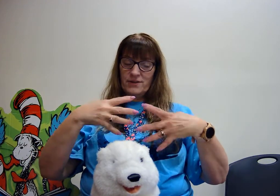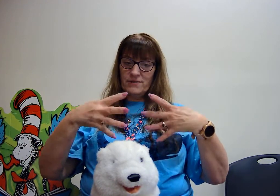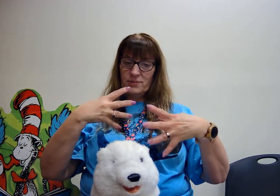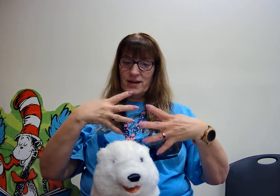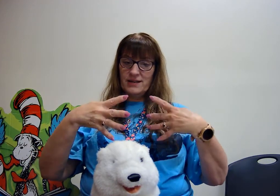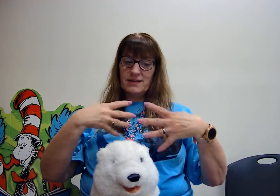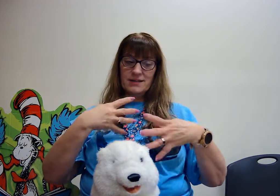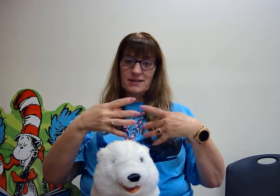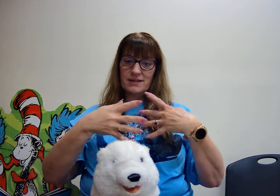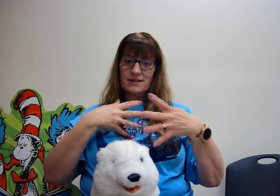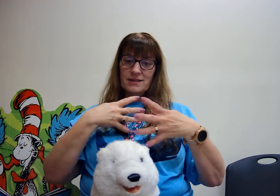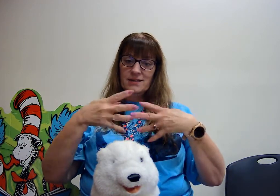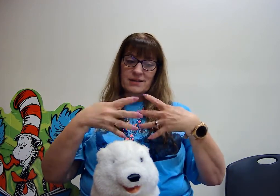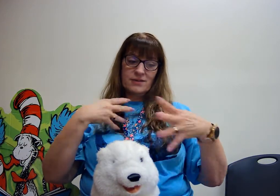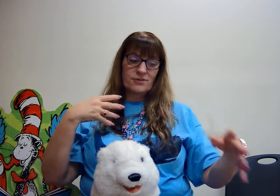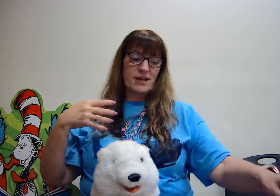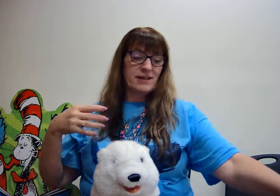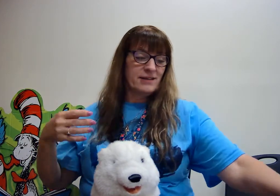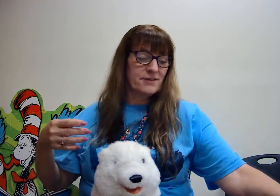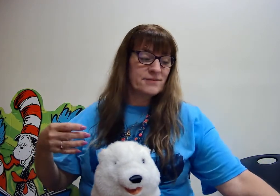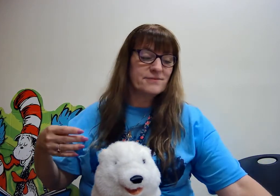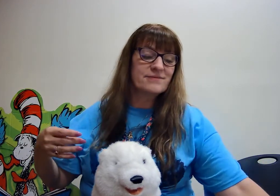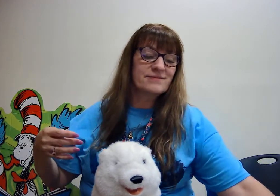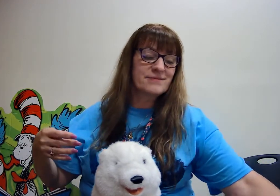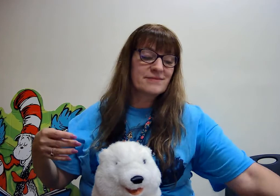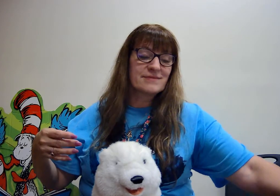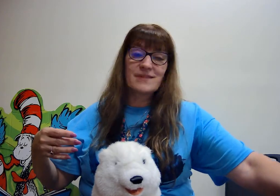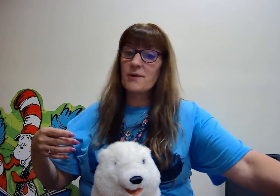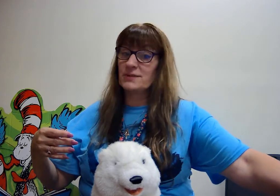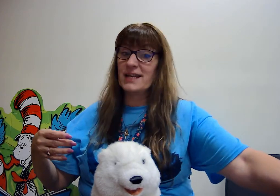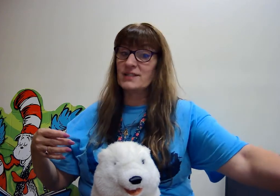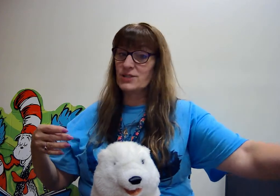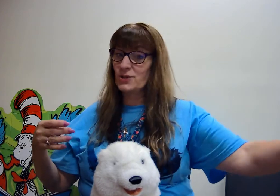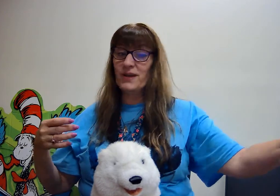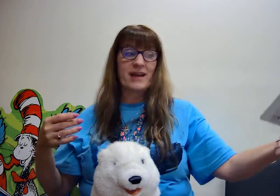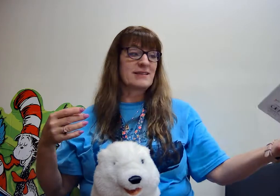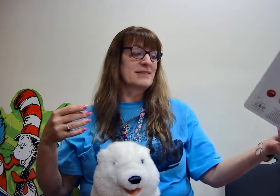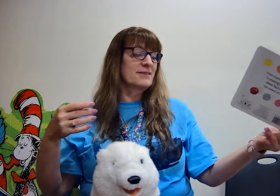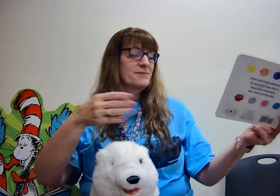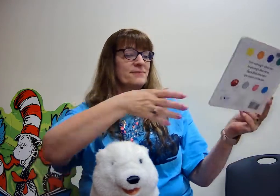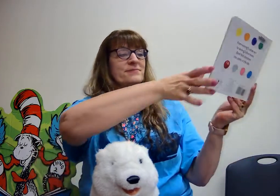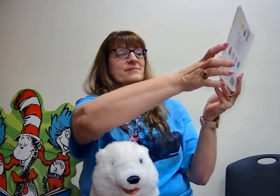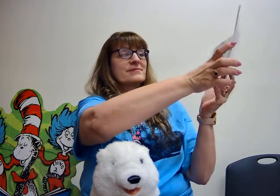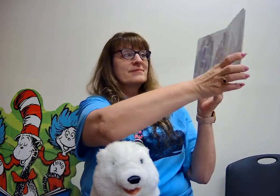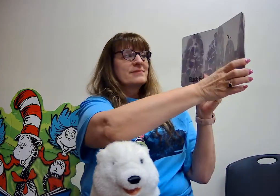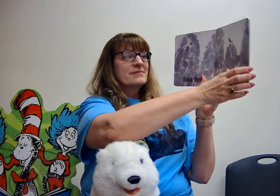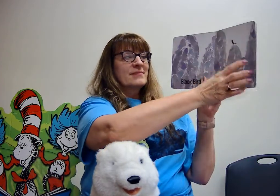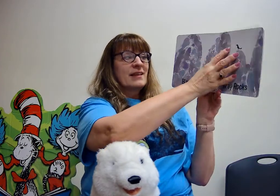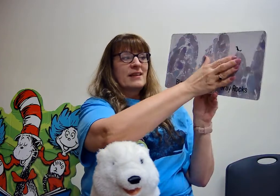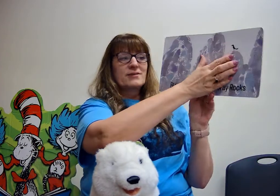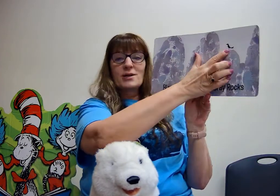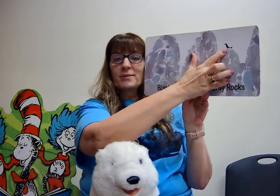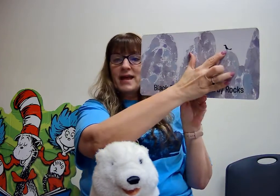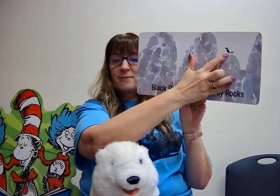In front of your body. Gray. That one takes two hands. There's our black